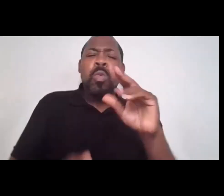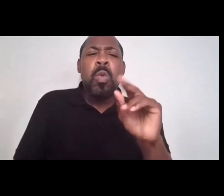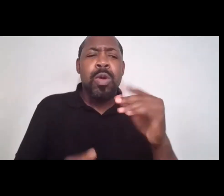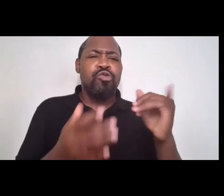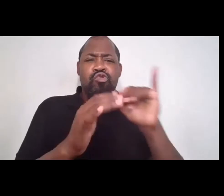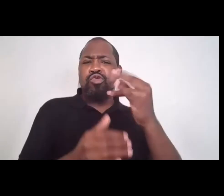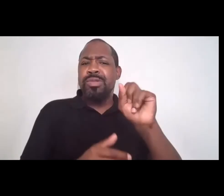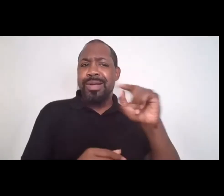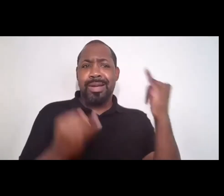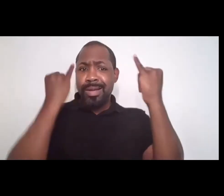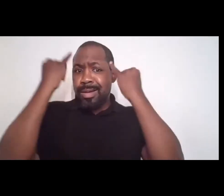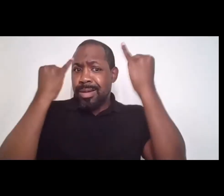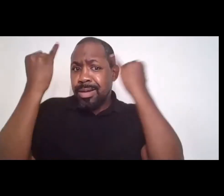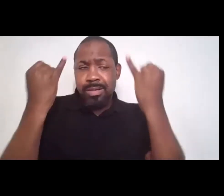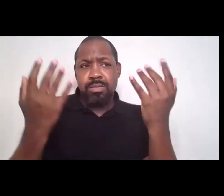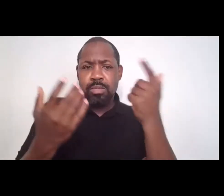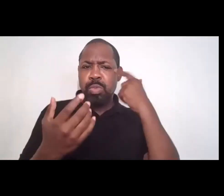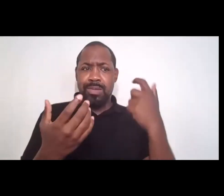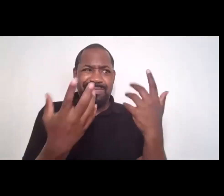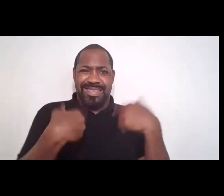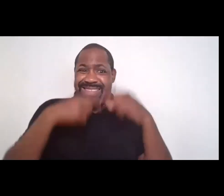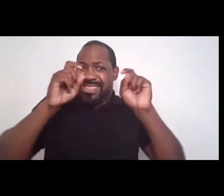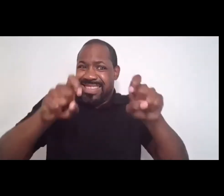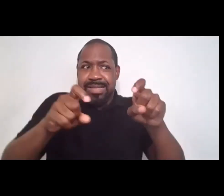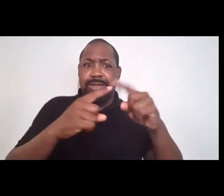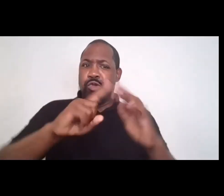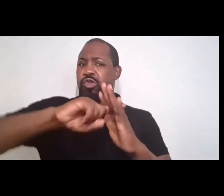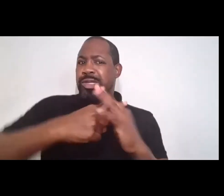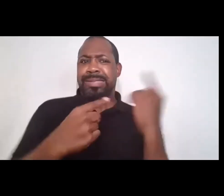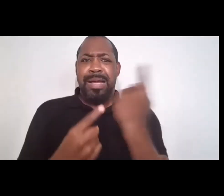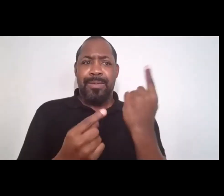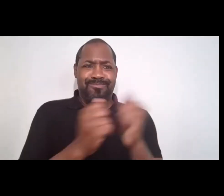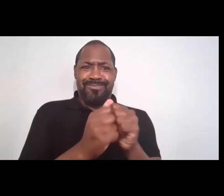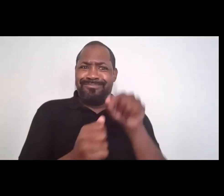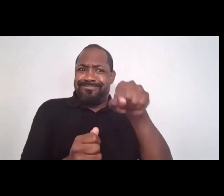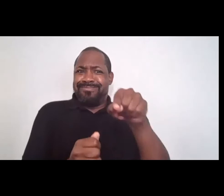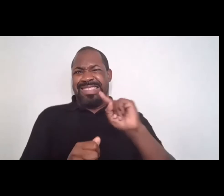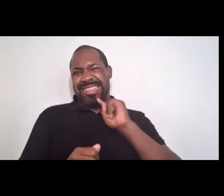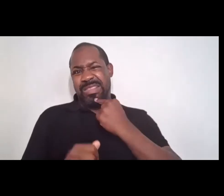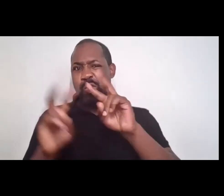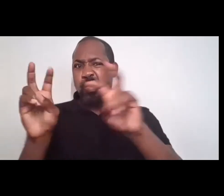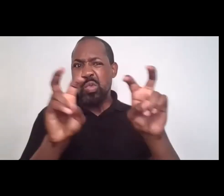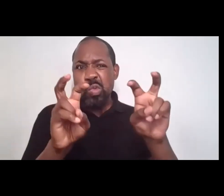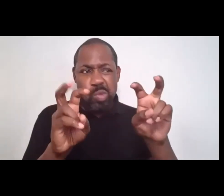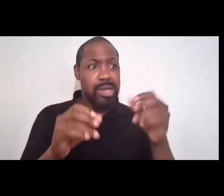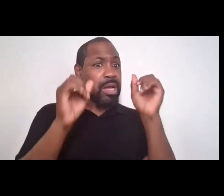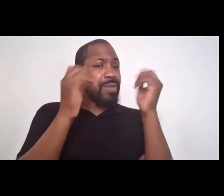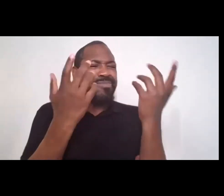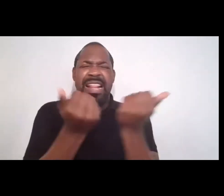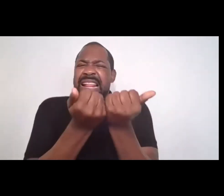those bills are not currently in process. They're just drafts, they're just ideas. And we do need to start somewhere with having these drafts to really address these